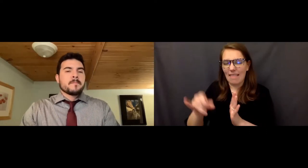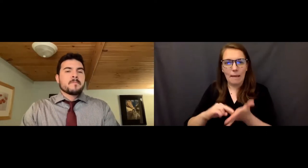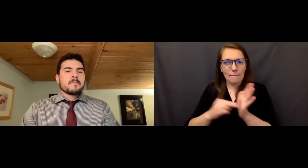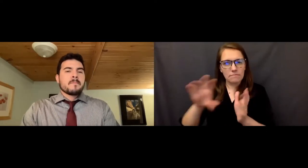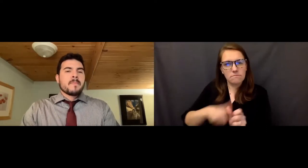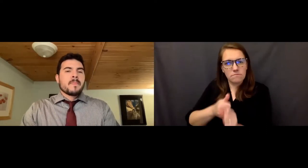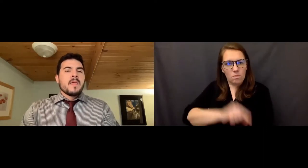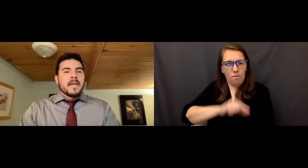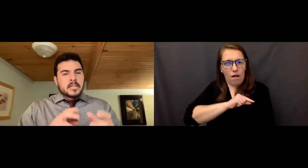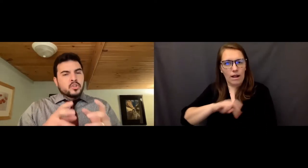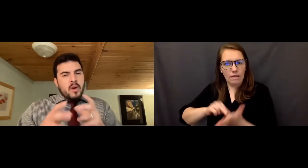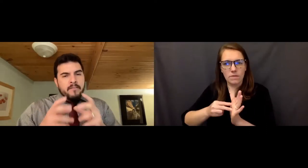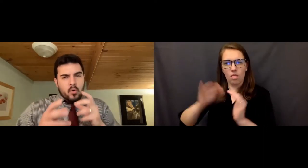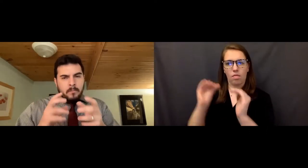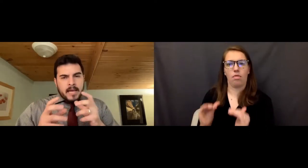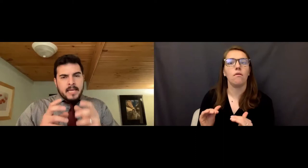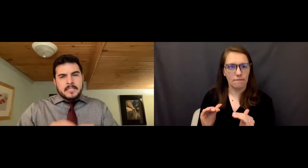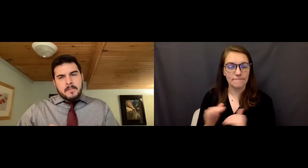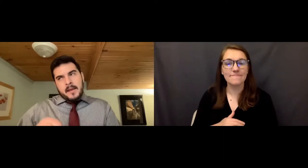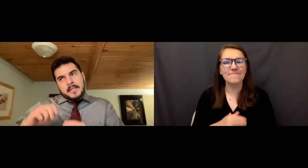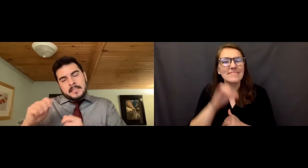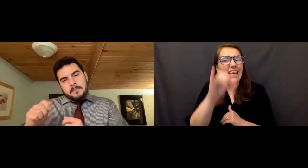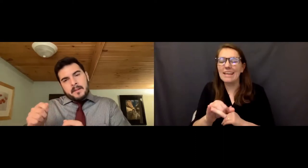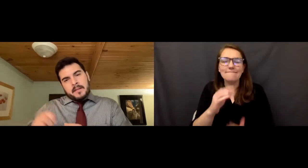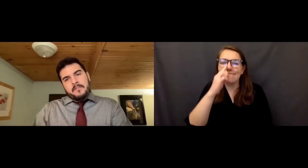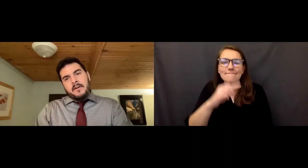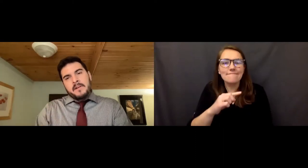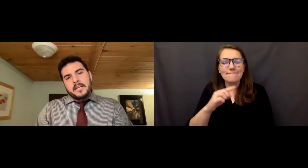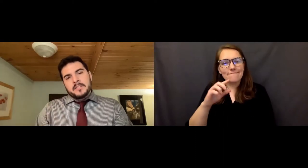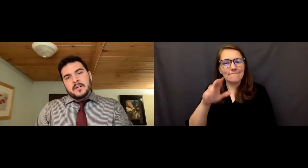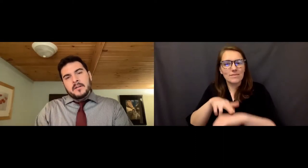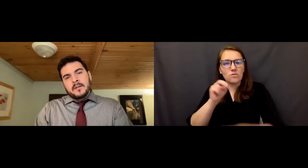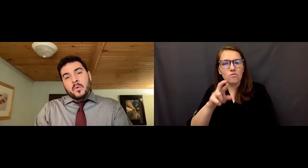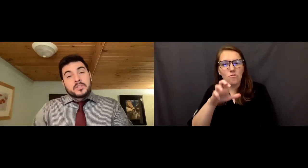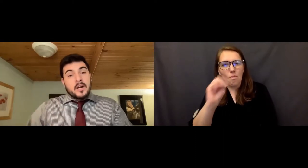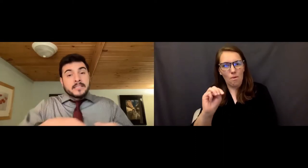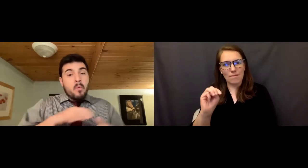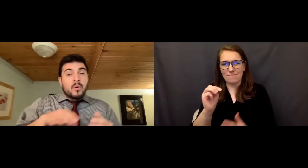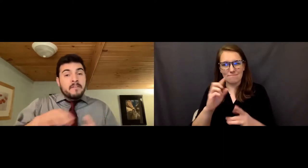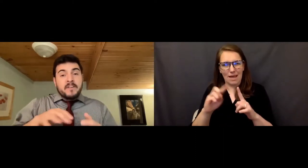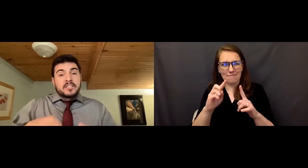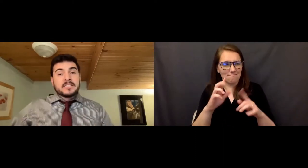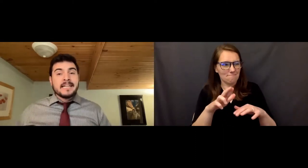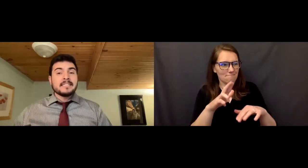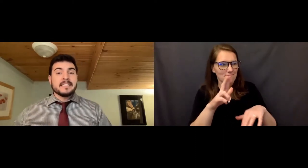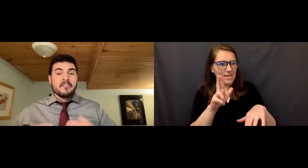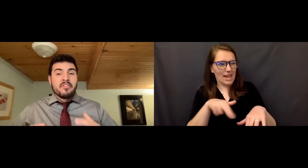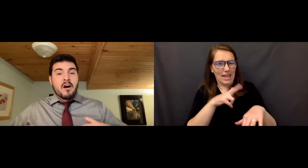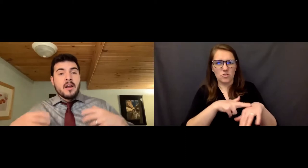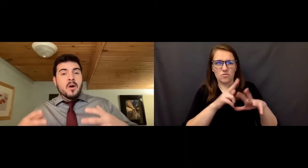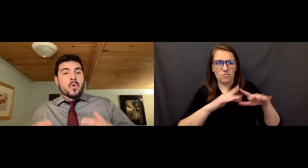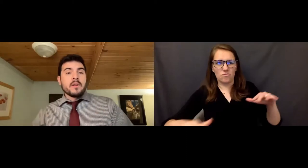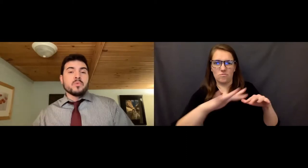quality. It's a contrived norm taken to be stipulative of nature, which can cause a morally vicious tendency